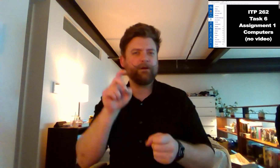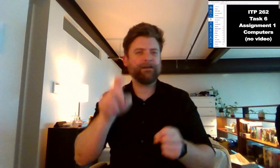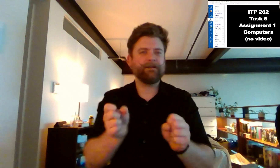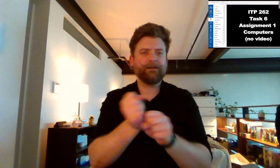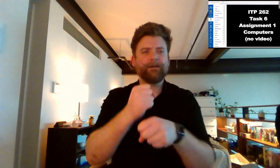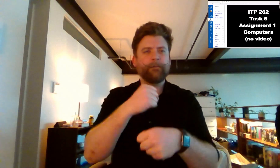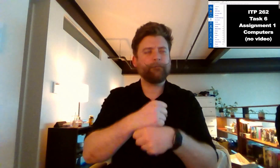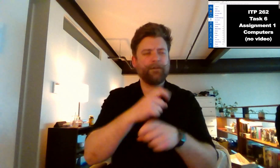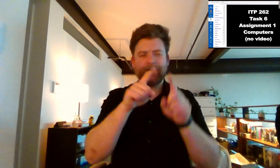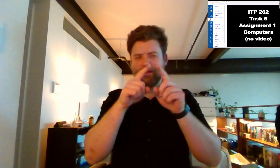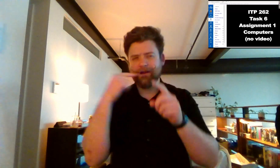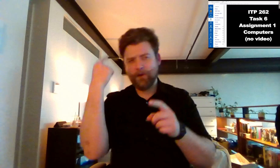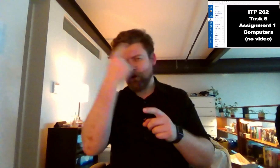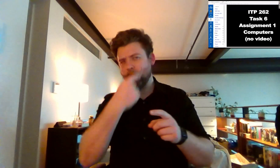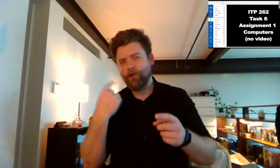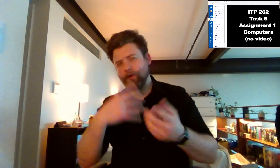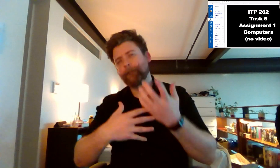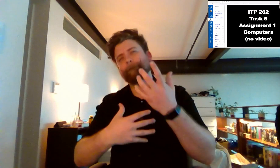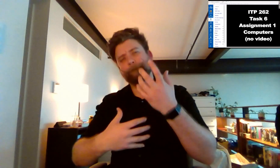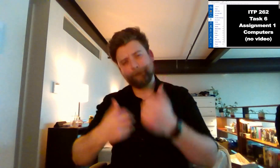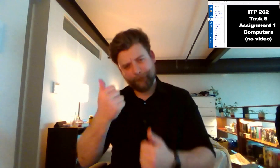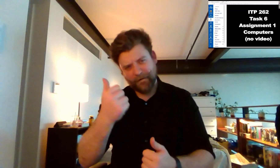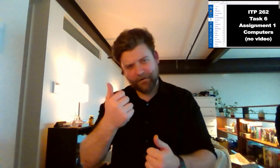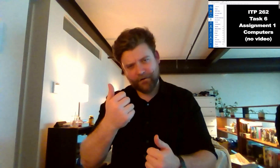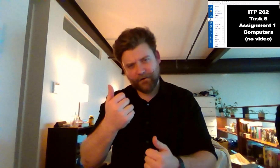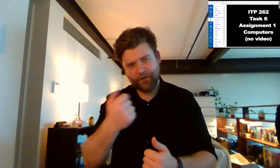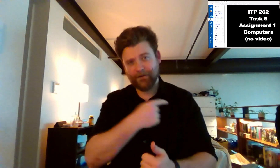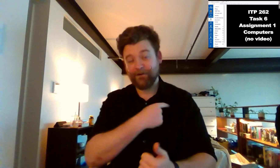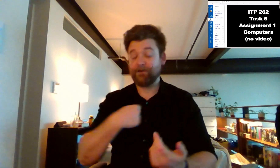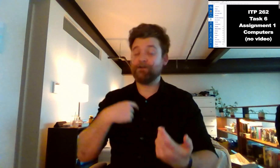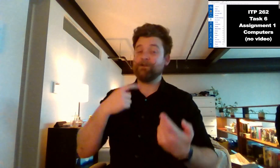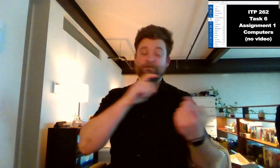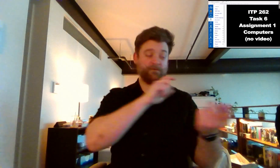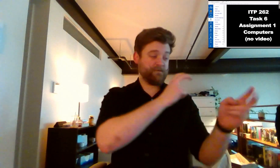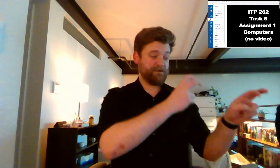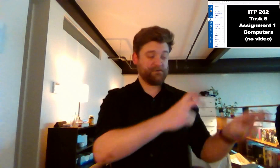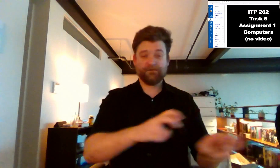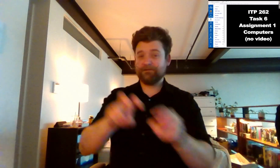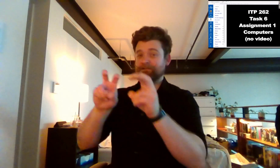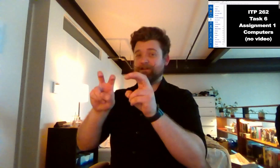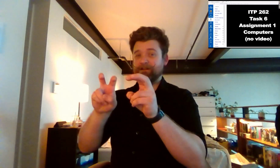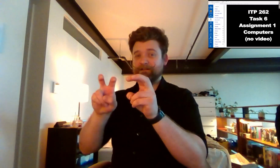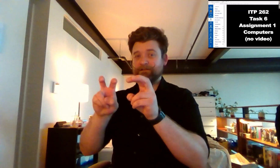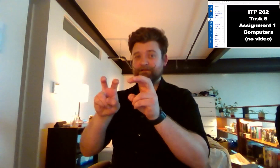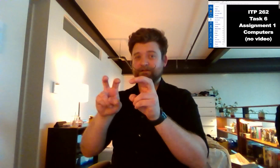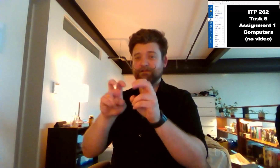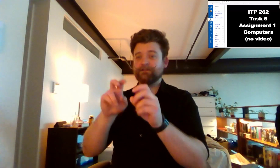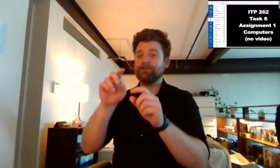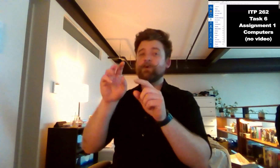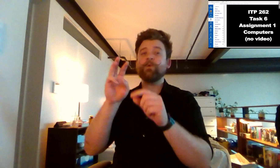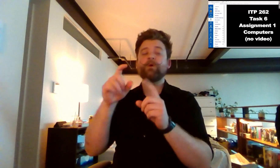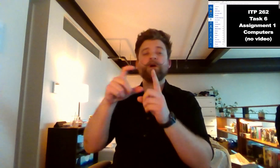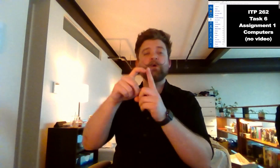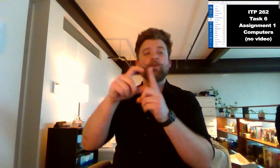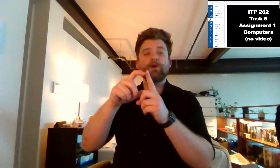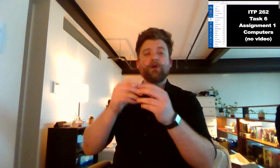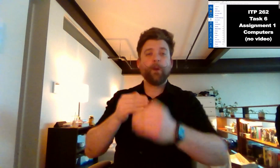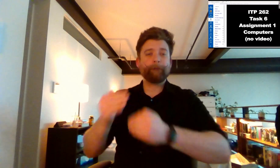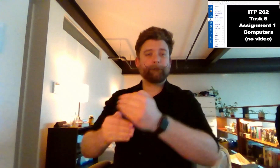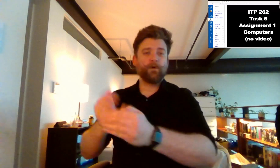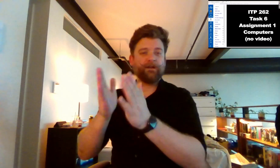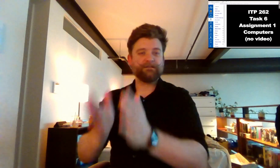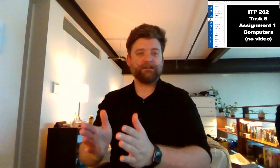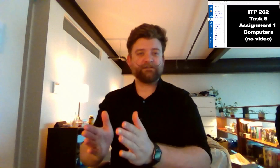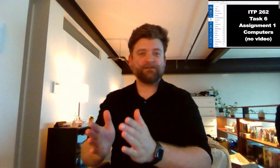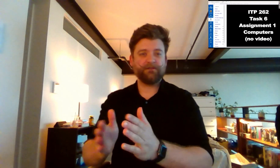better. So we're going to change from the word processor, it's going to become desktop publisher. I know that's kind of